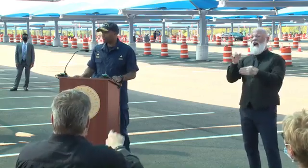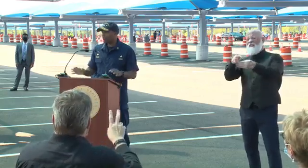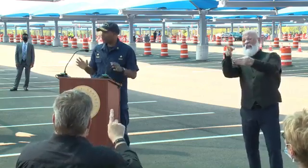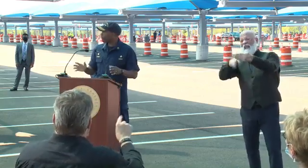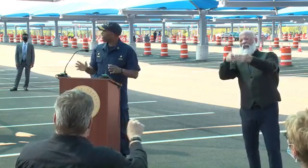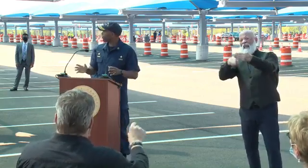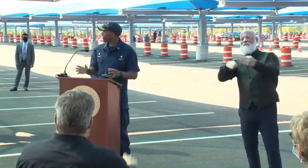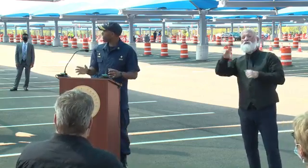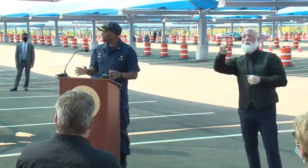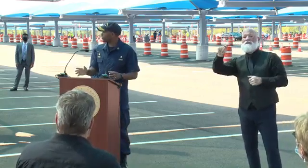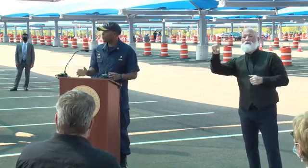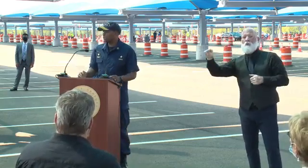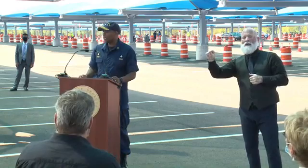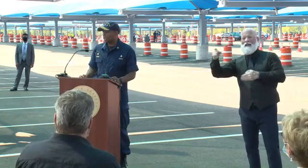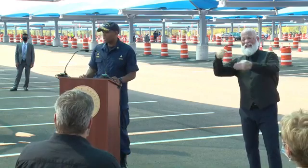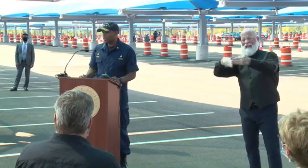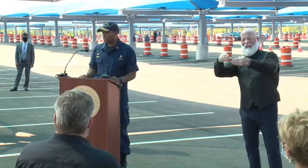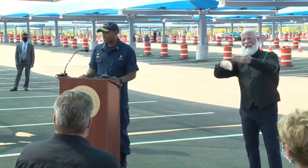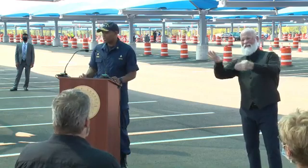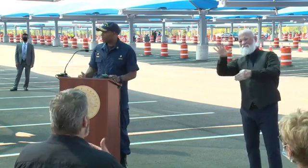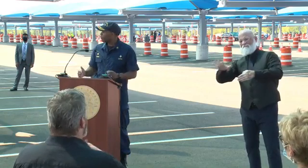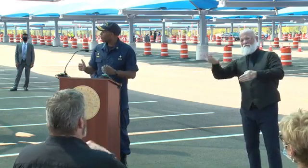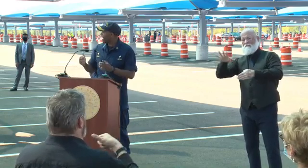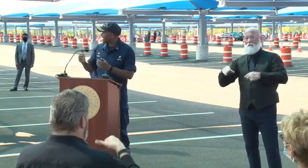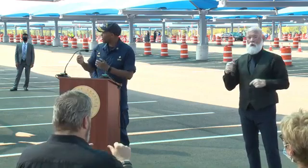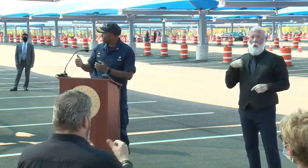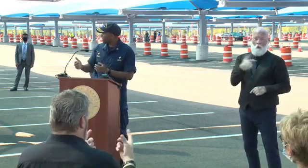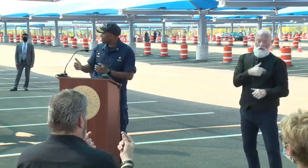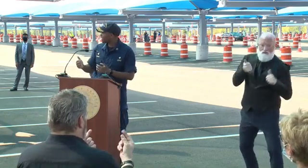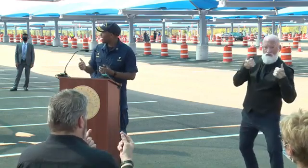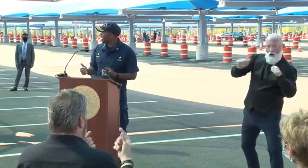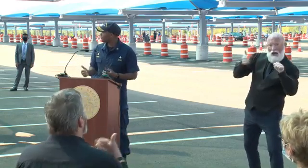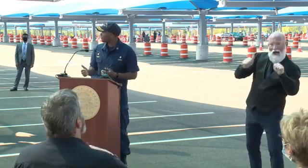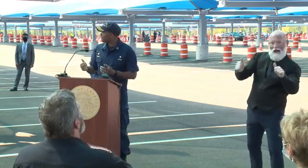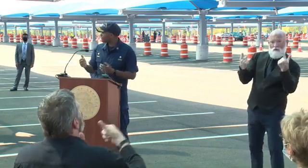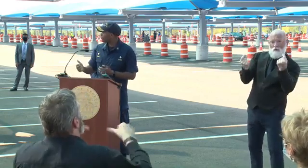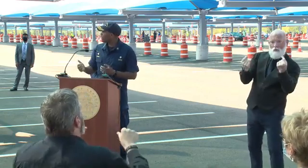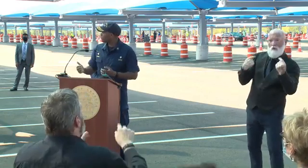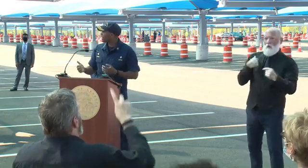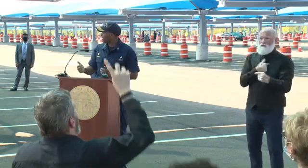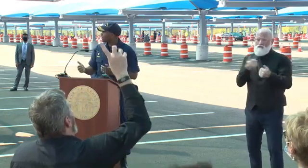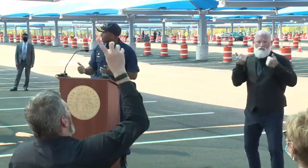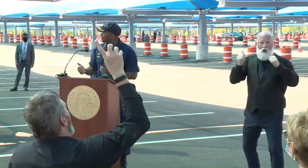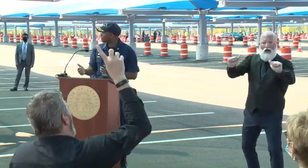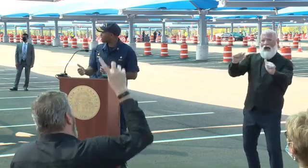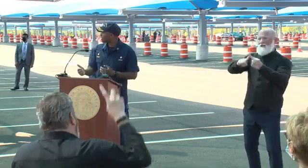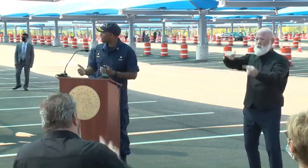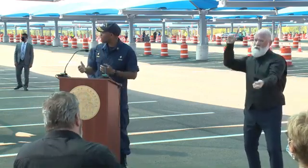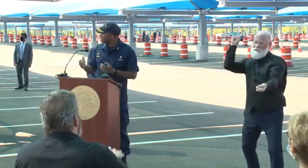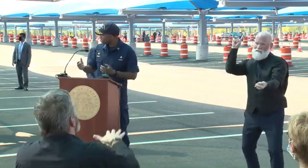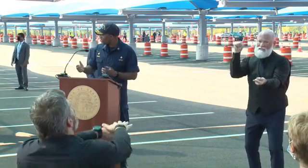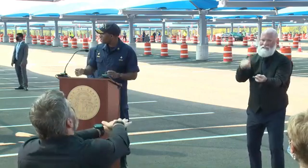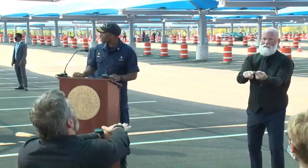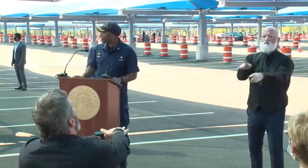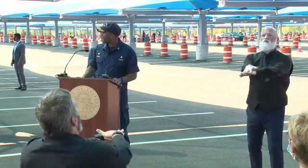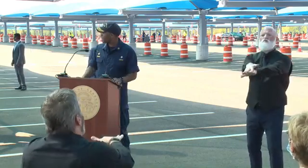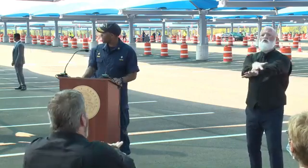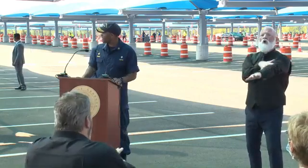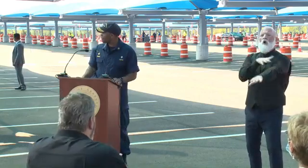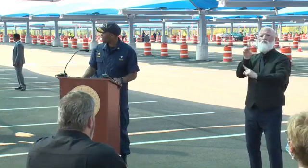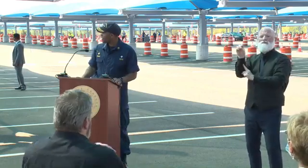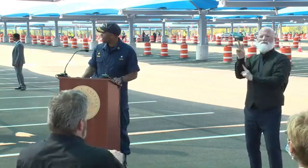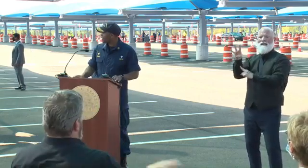year. What we are trying to do is buy ourselves time through public health measures till we get